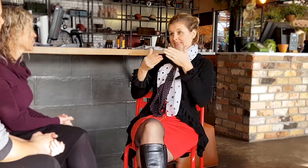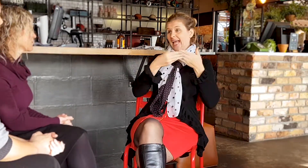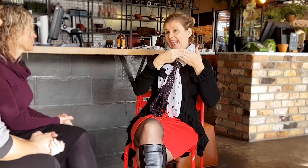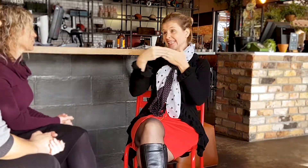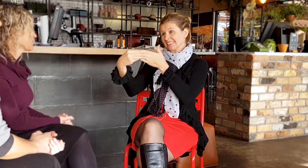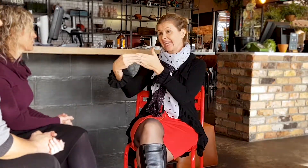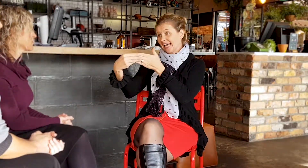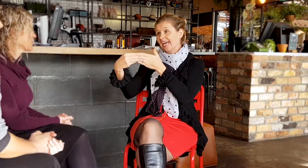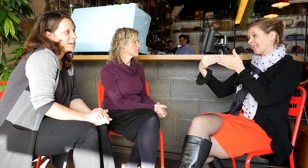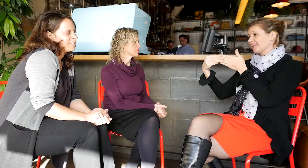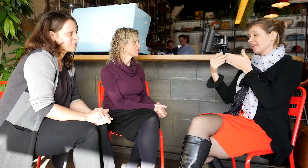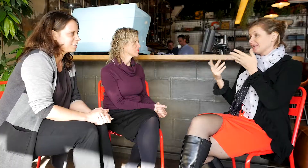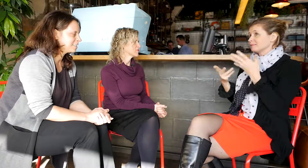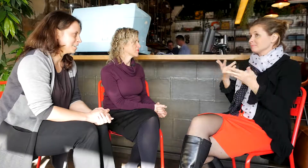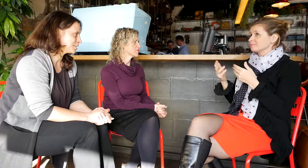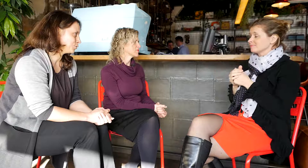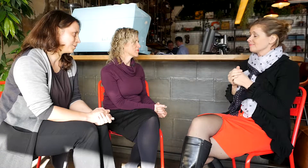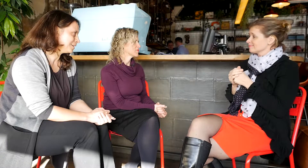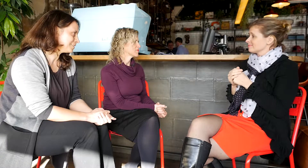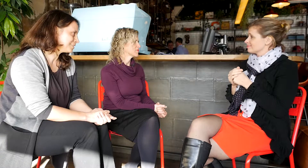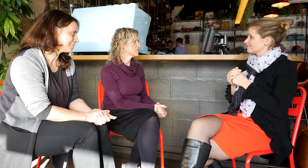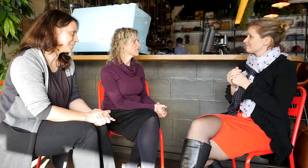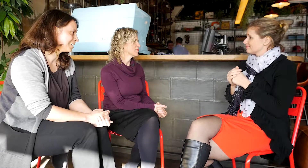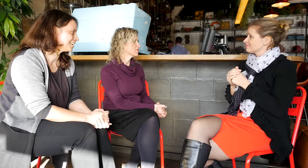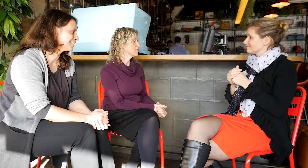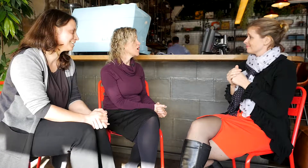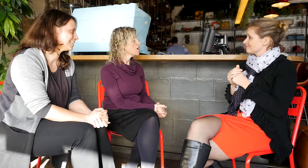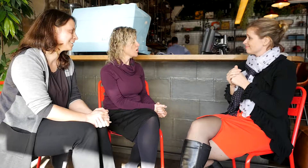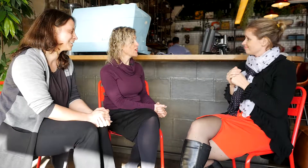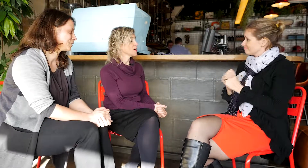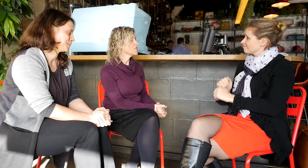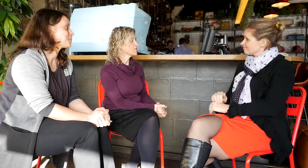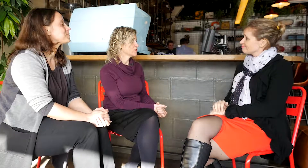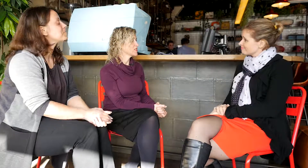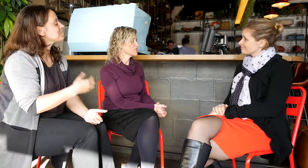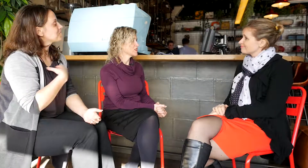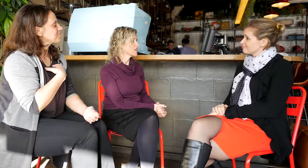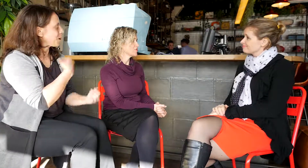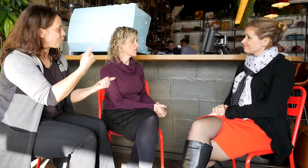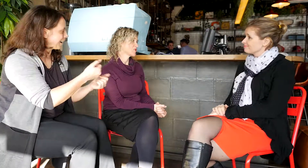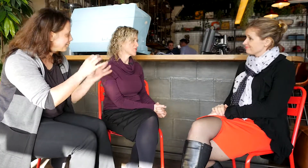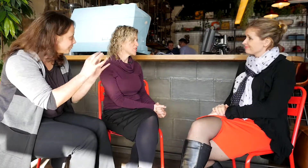I think that we are actually seen as world leaders. Okay, fantastic. That's